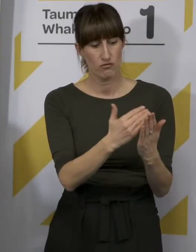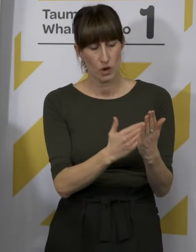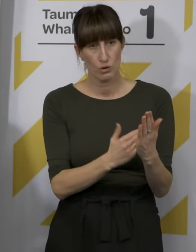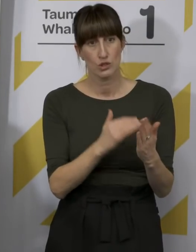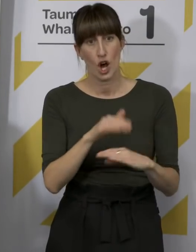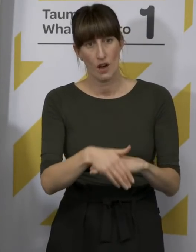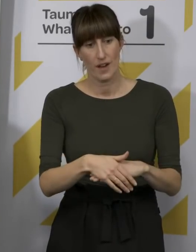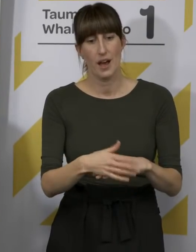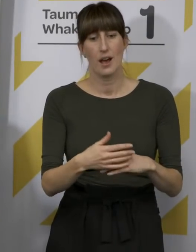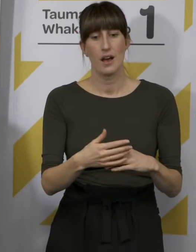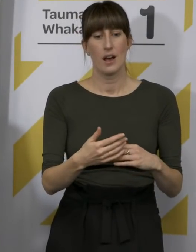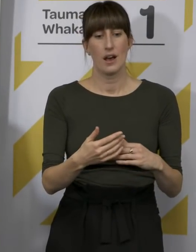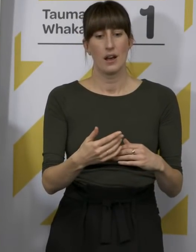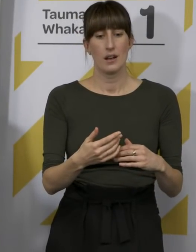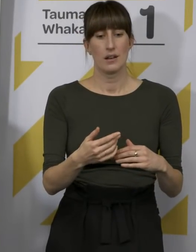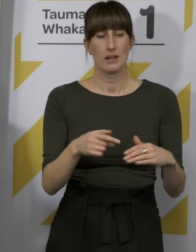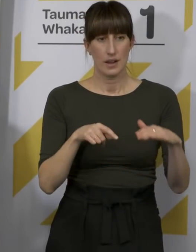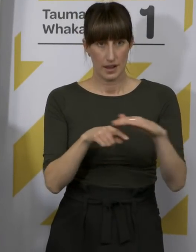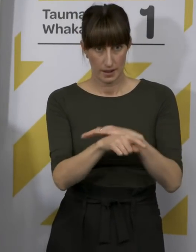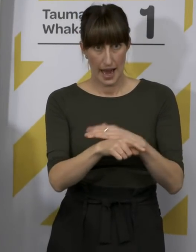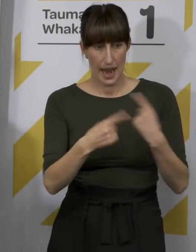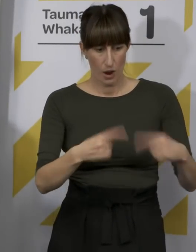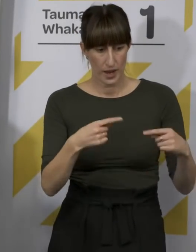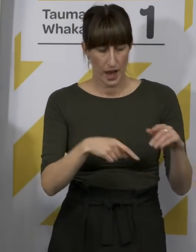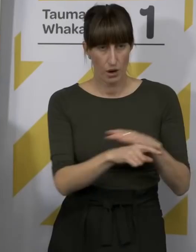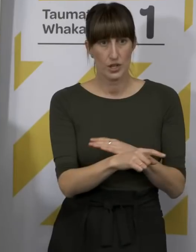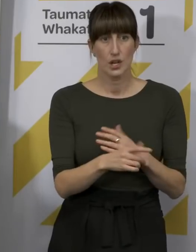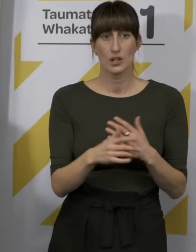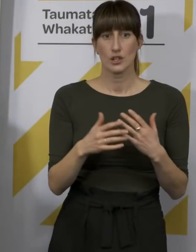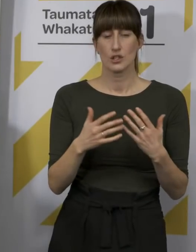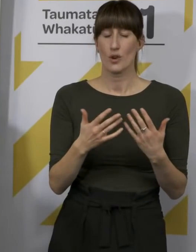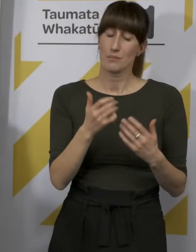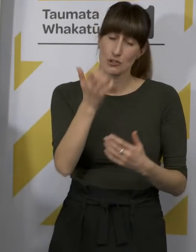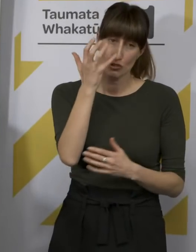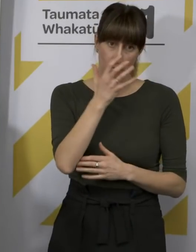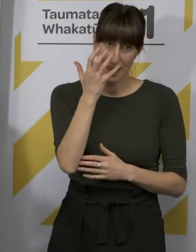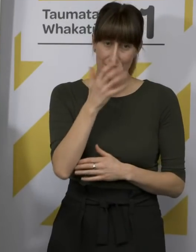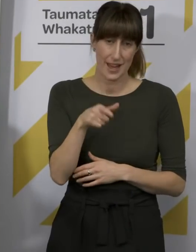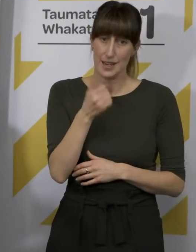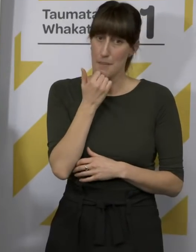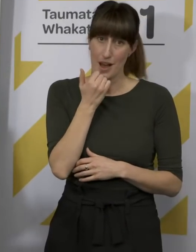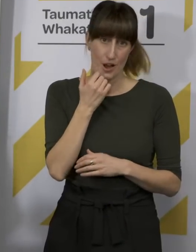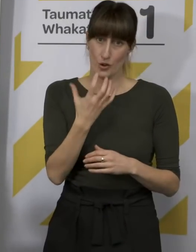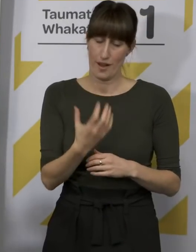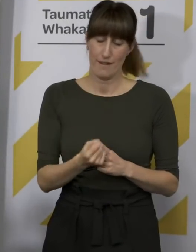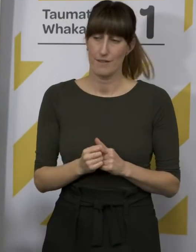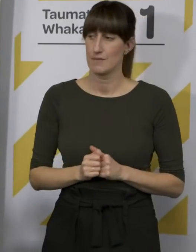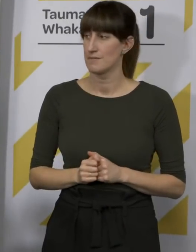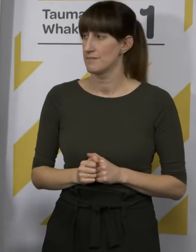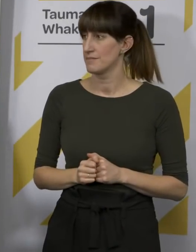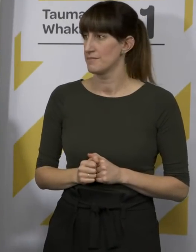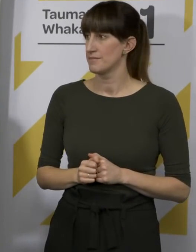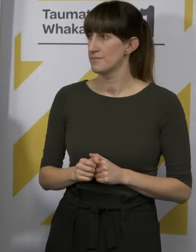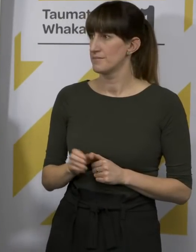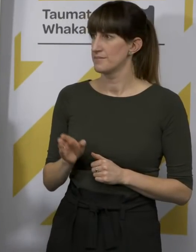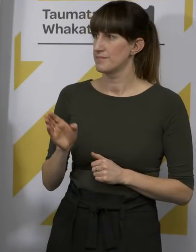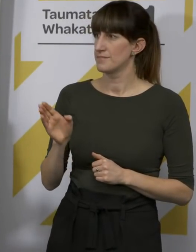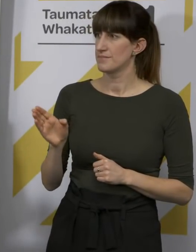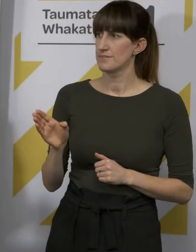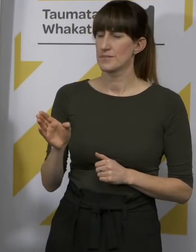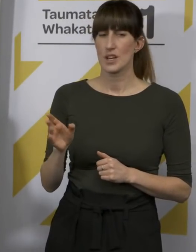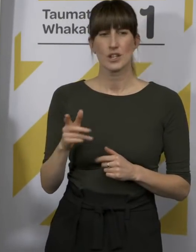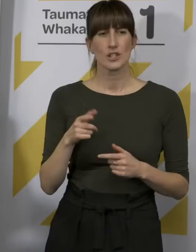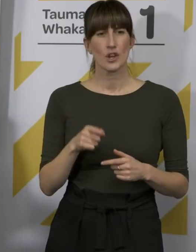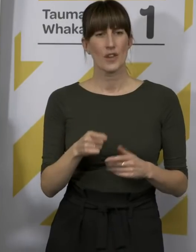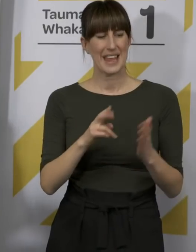sorry I haven't got it, as I've said, I would like to have it as well. There's a question over here. Why wasn't the NHI number collected for that, 2-month period from April 9 until